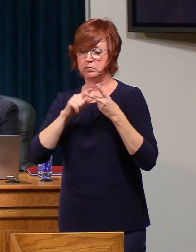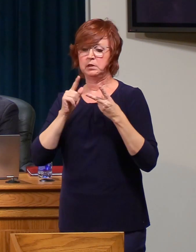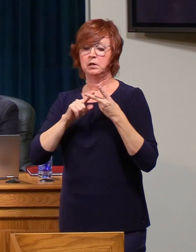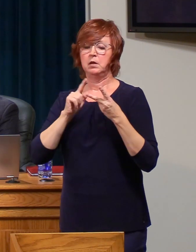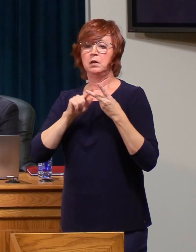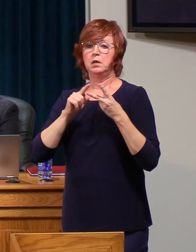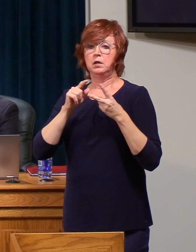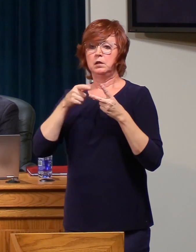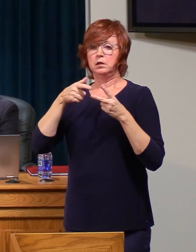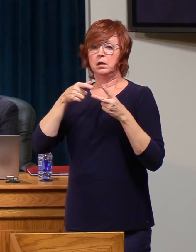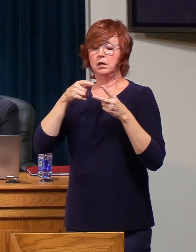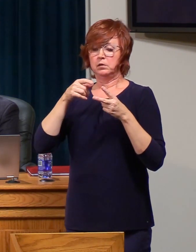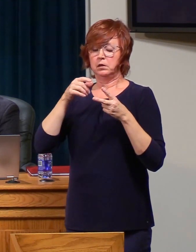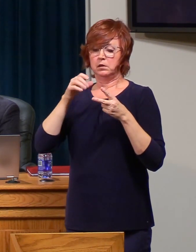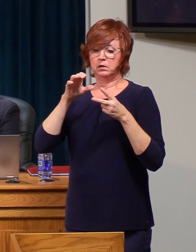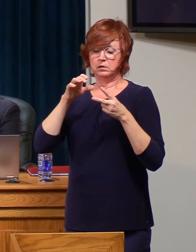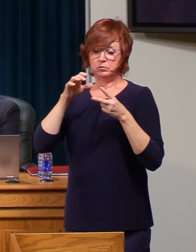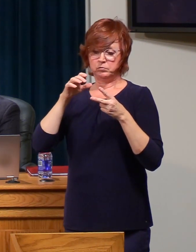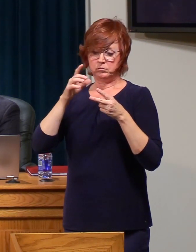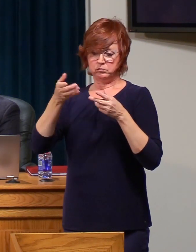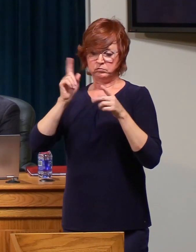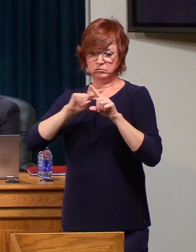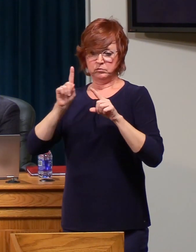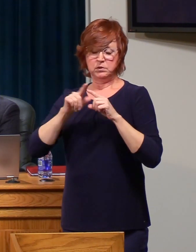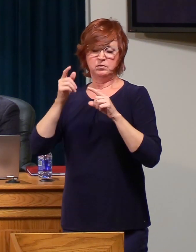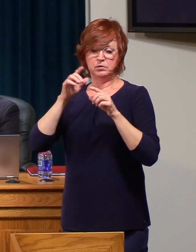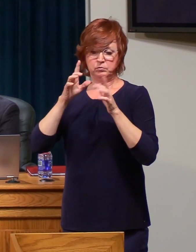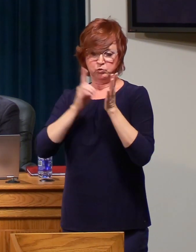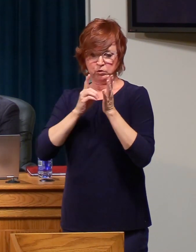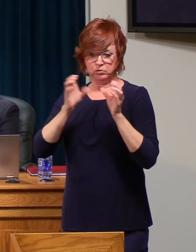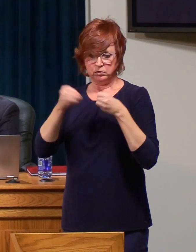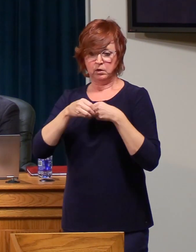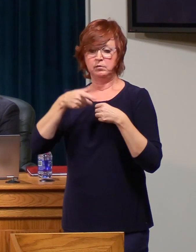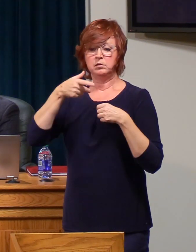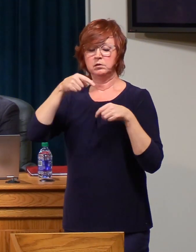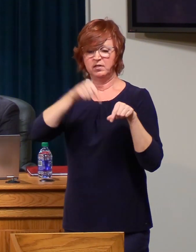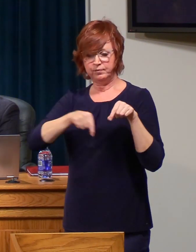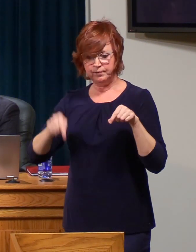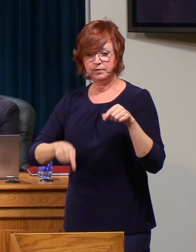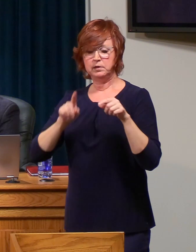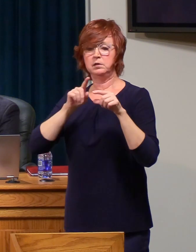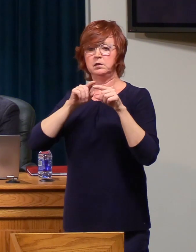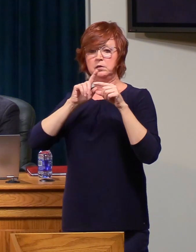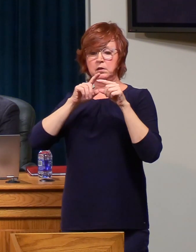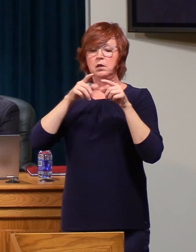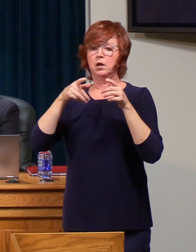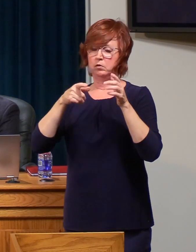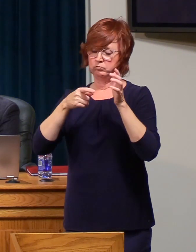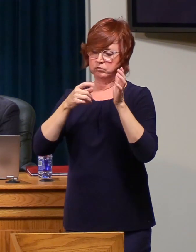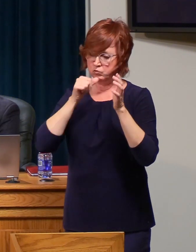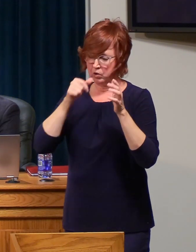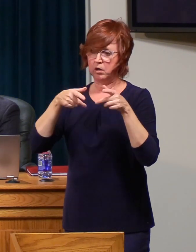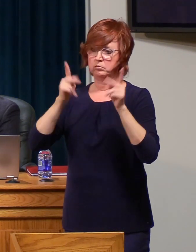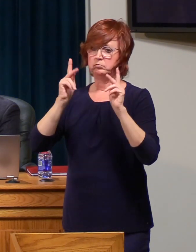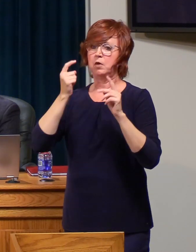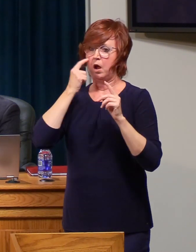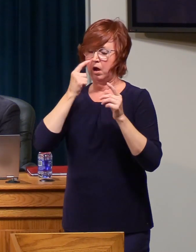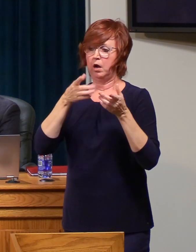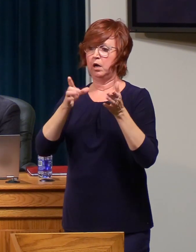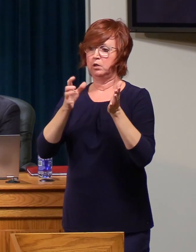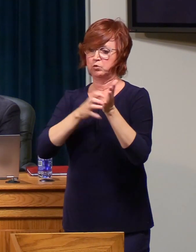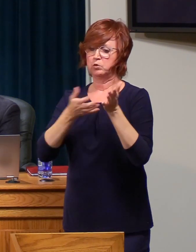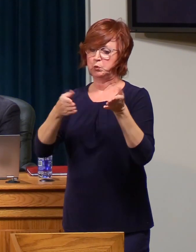to close except when offering non-elective procedures. Daycare facilities are limited to